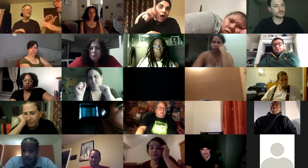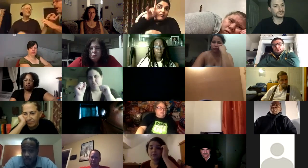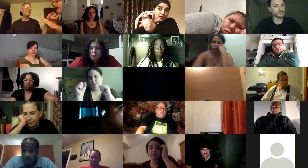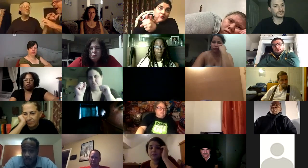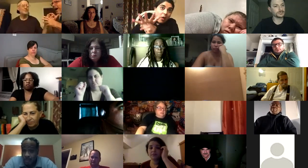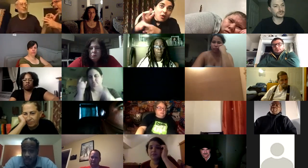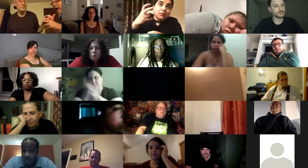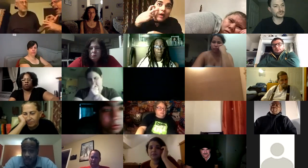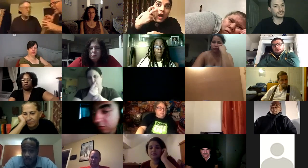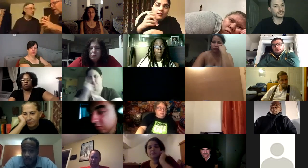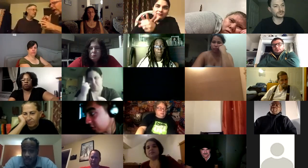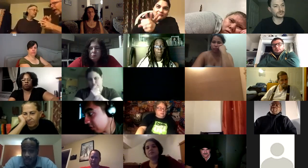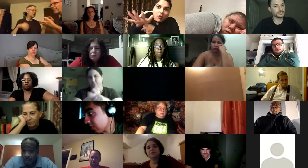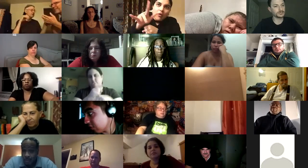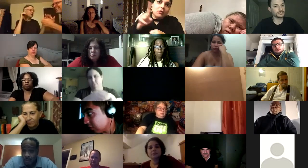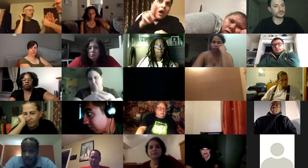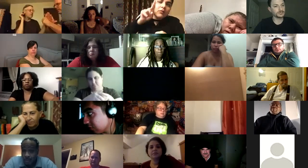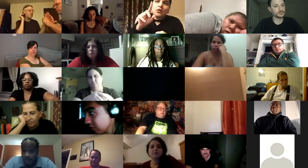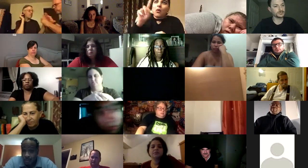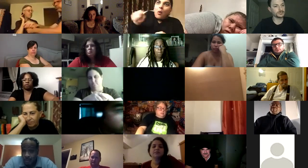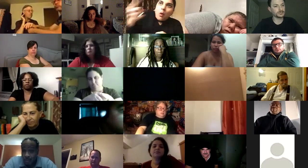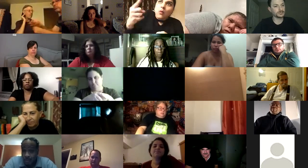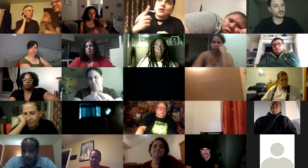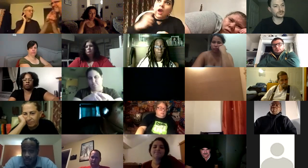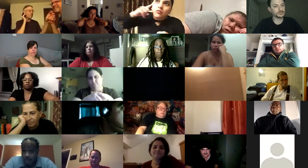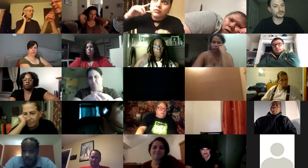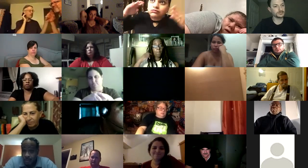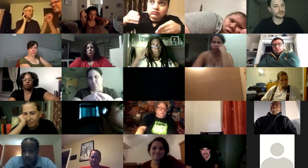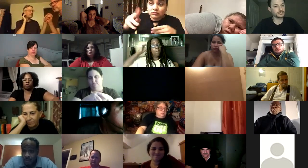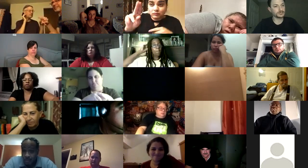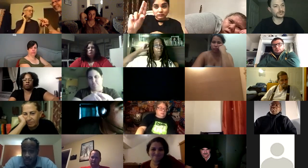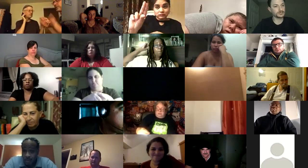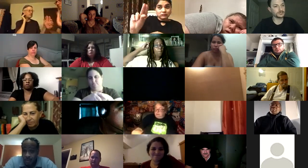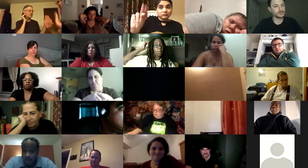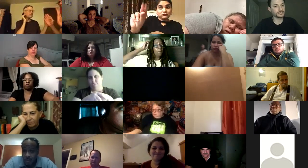deaf SSP. Oh, thank you. Or a hearing SSP.